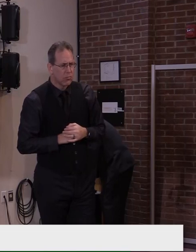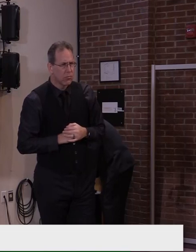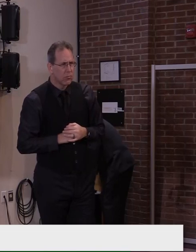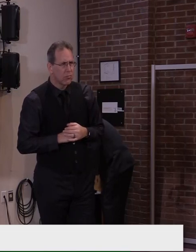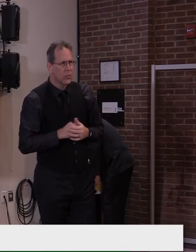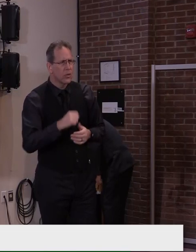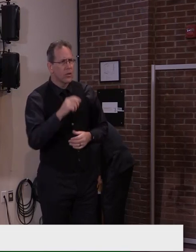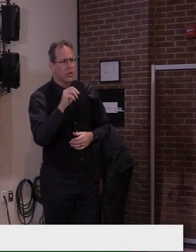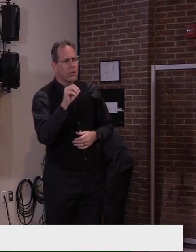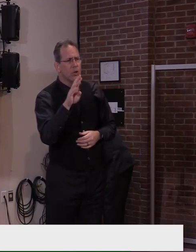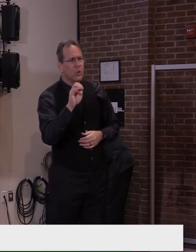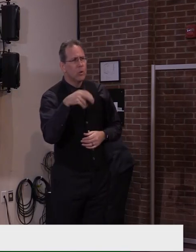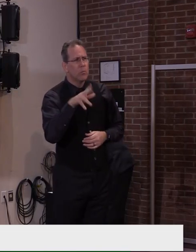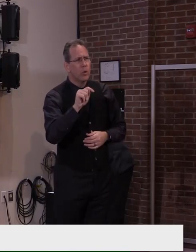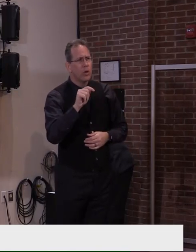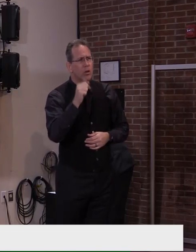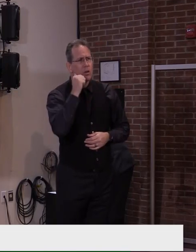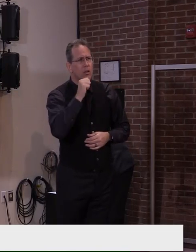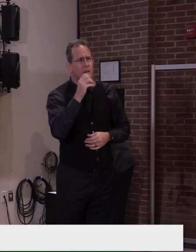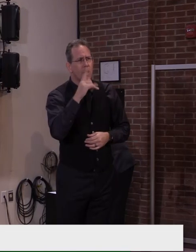Chris Roy?